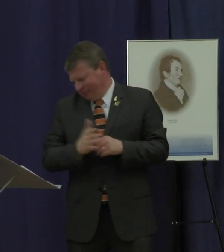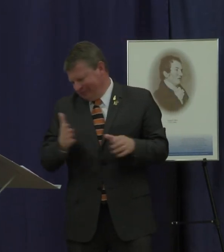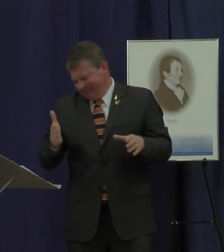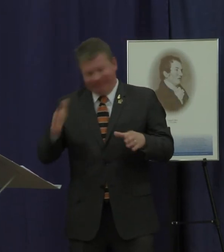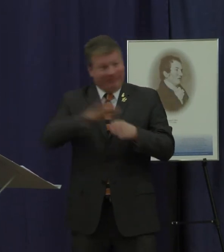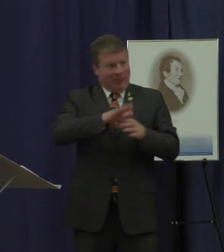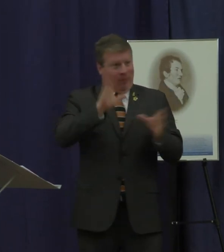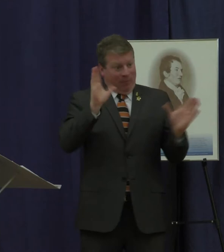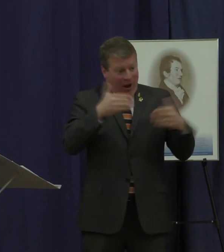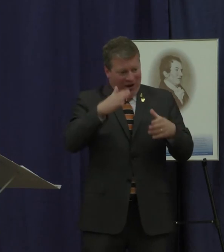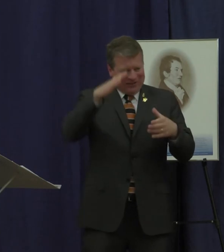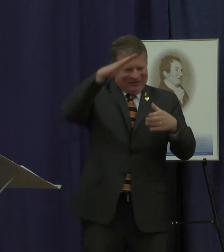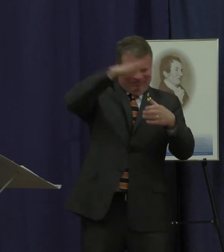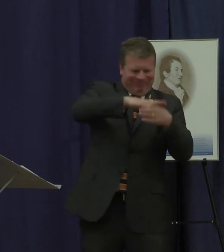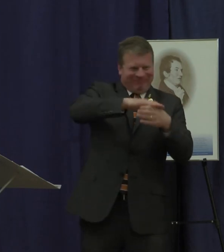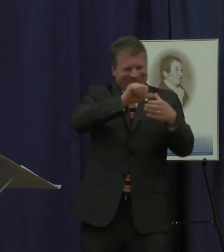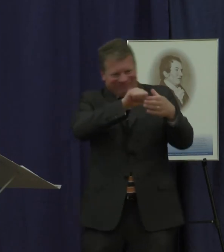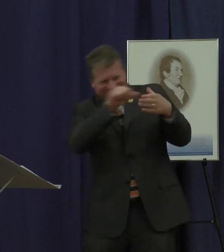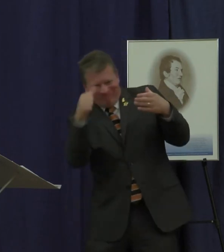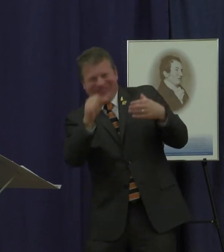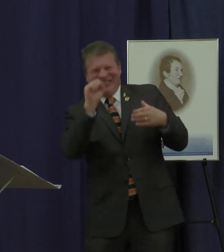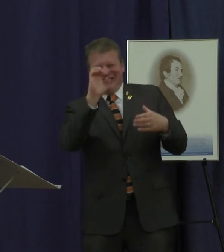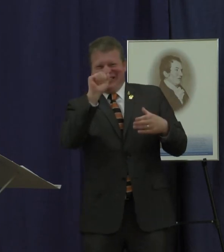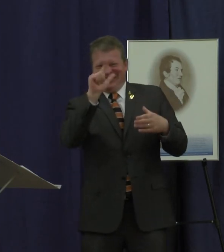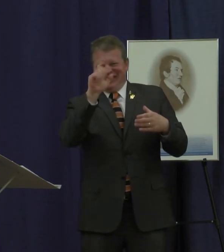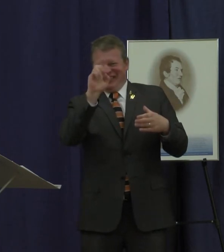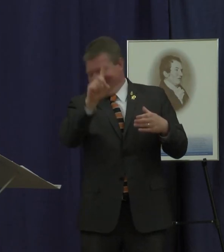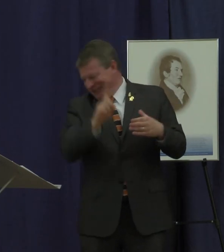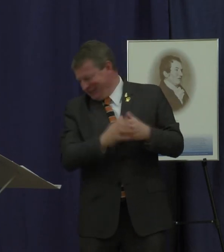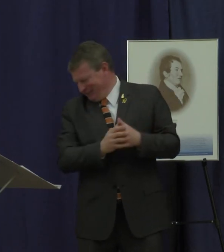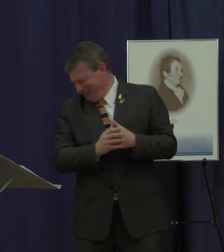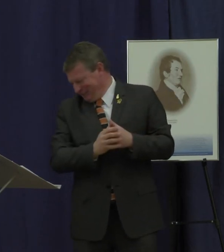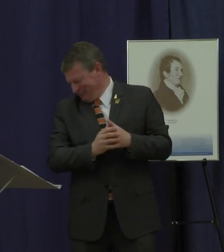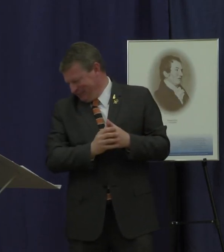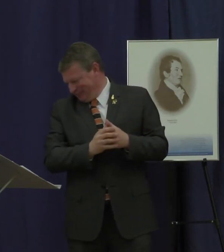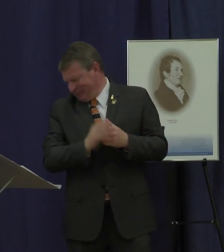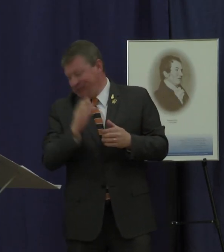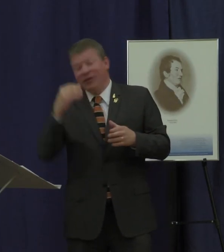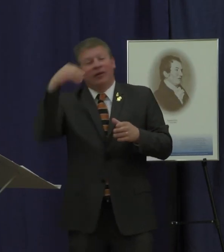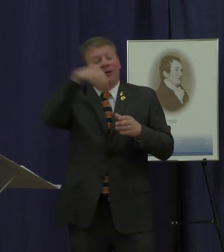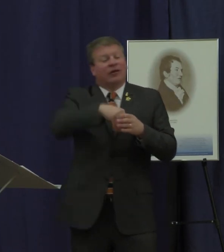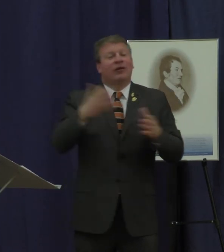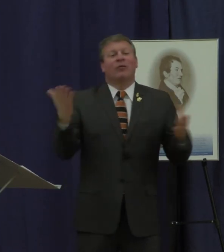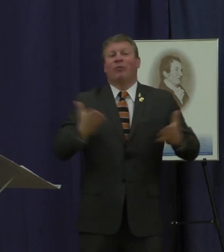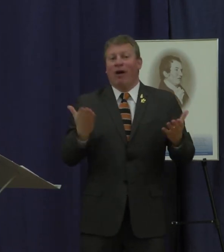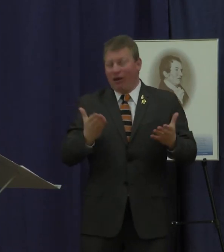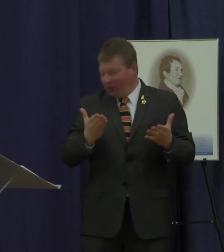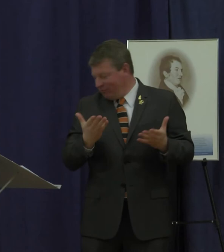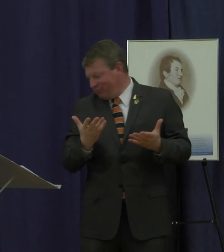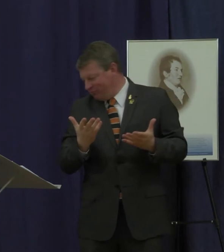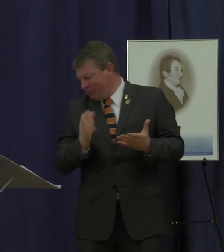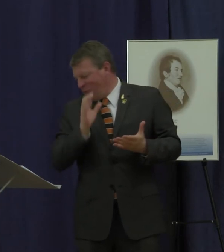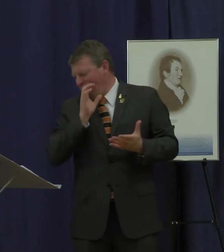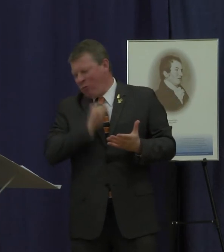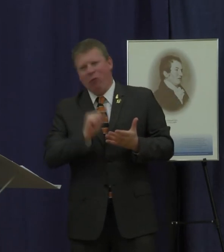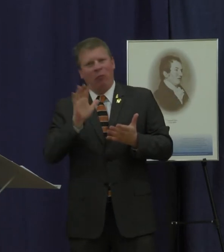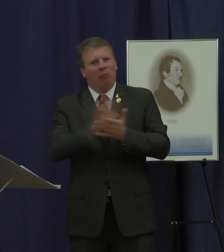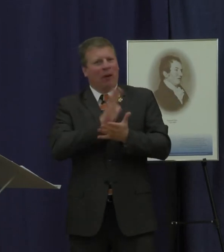Another feature of this occasion is in conformity with an old custom of sealing up a box